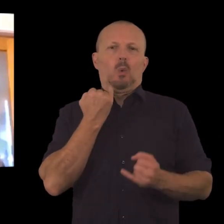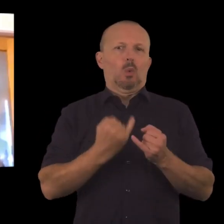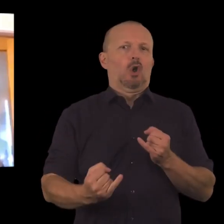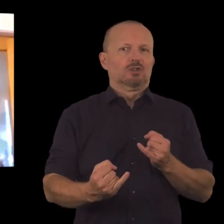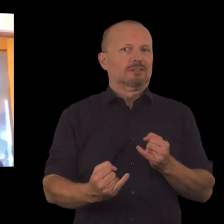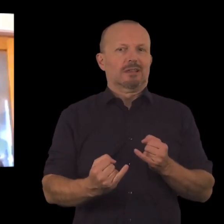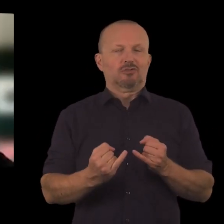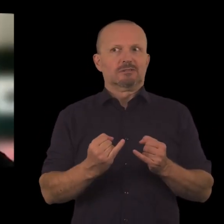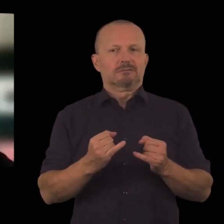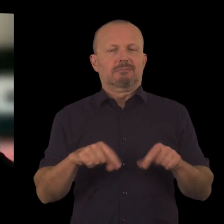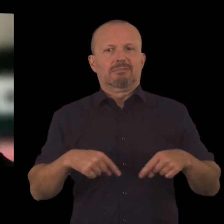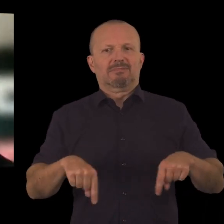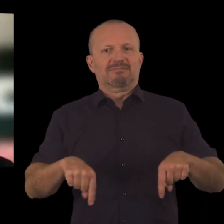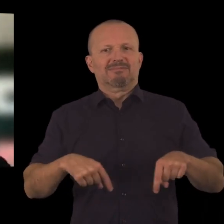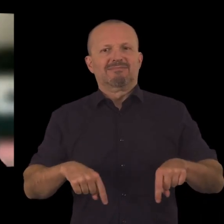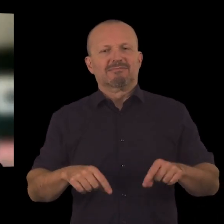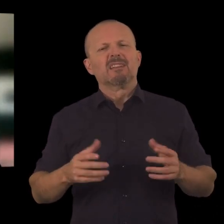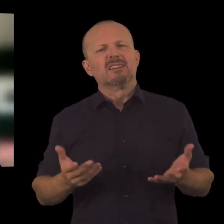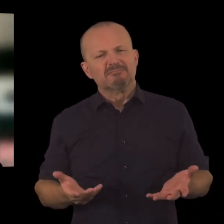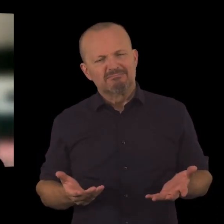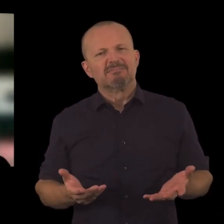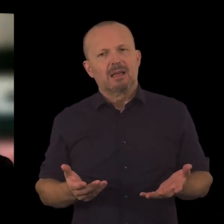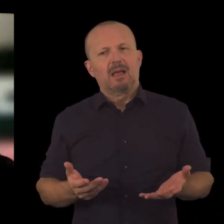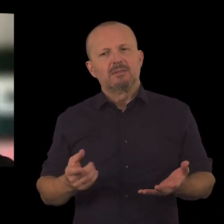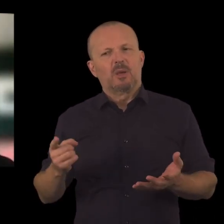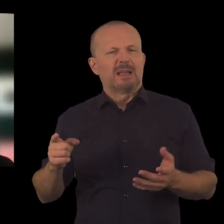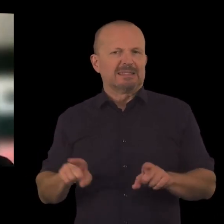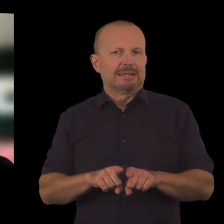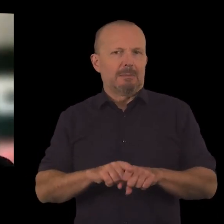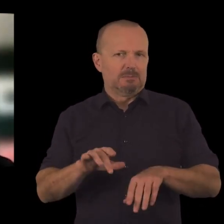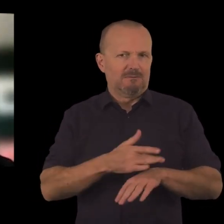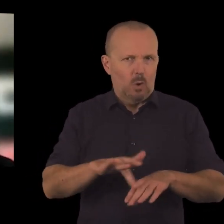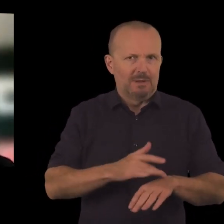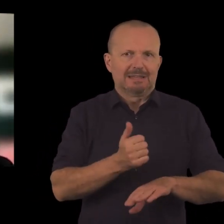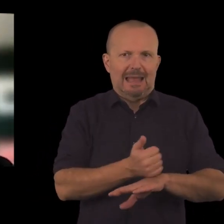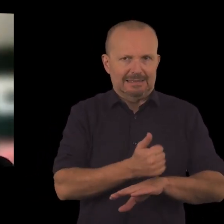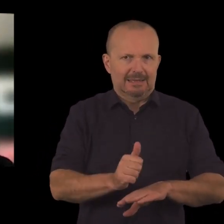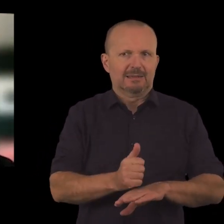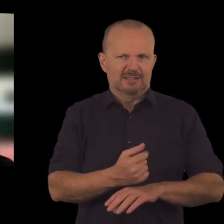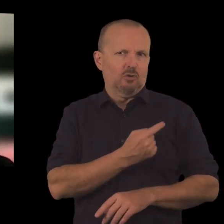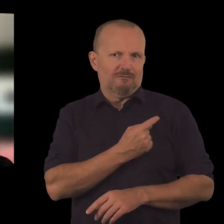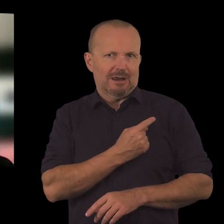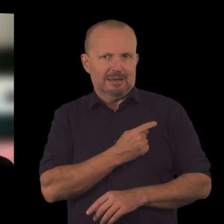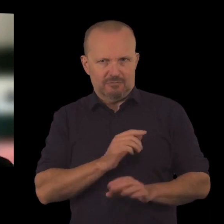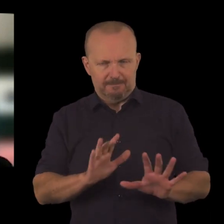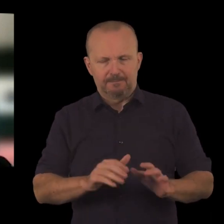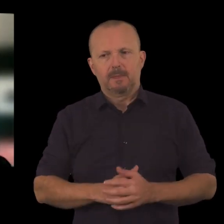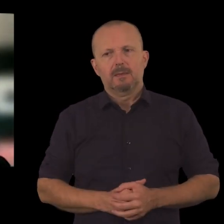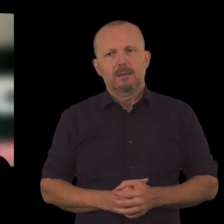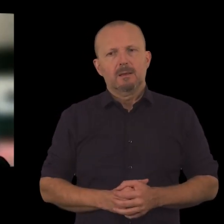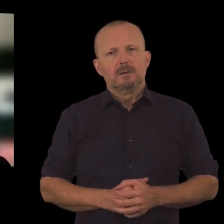people are terrified of speaking in public, and that relates to performance and acting as well.